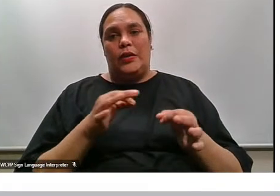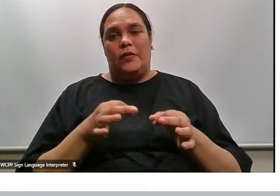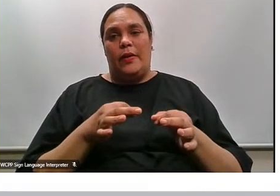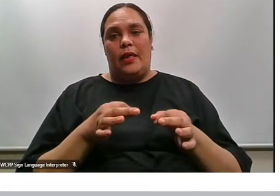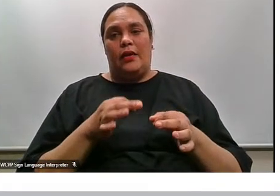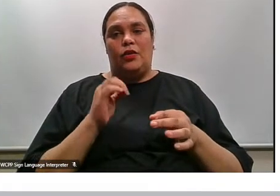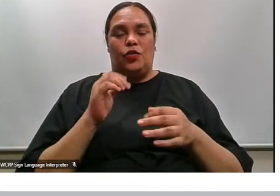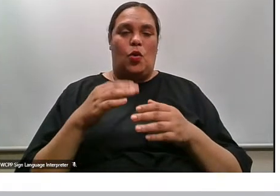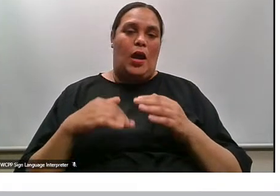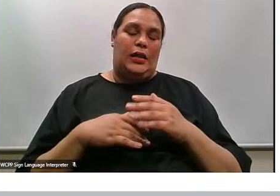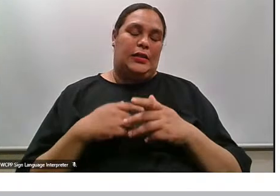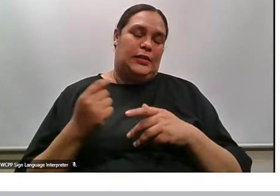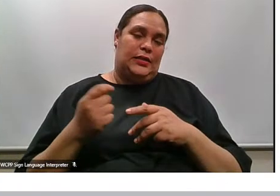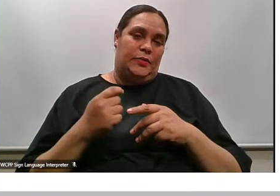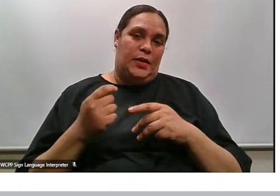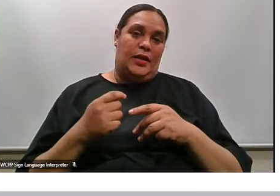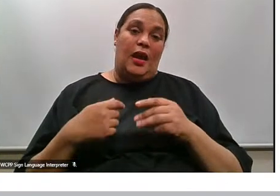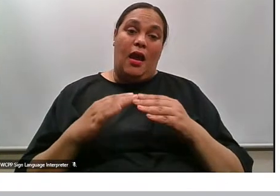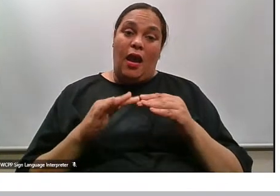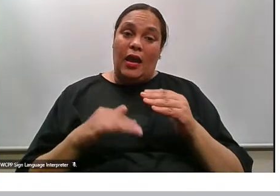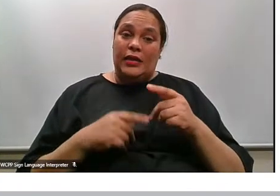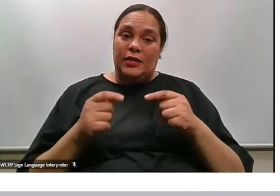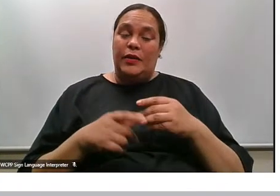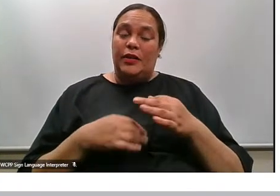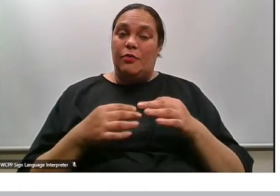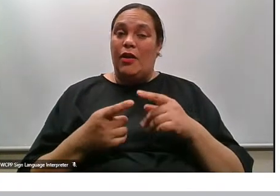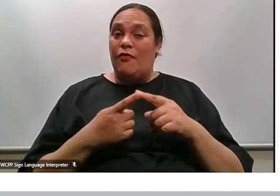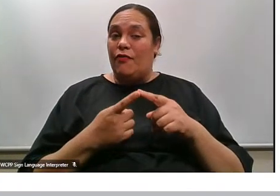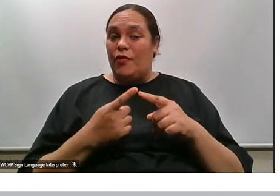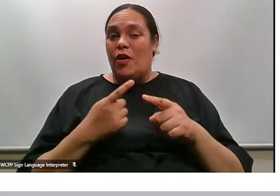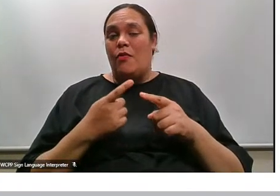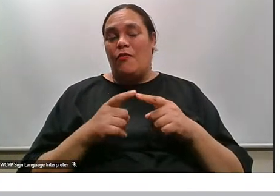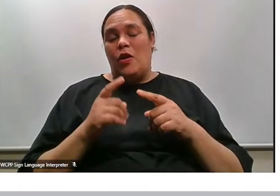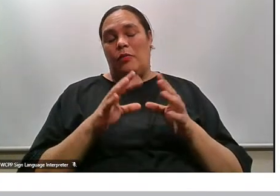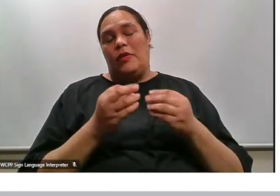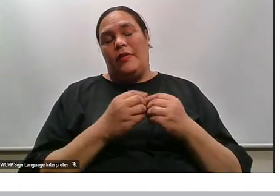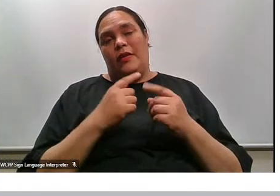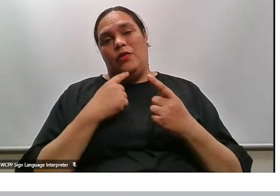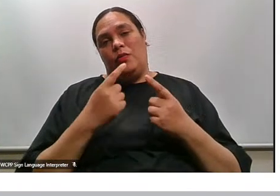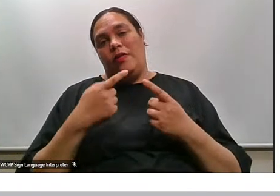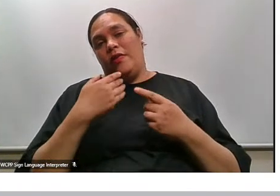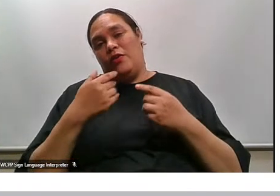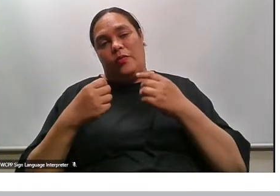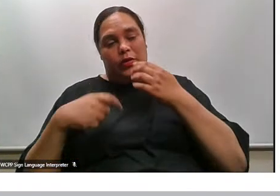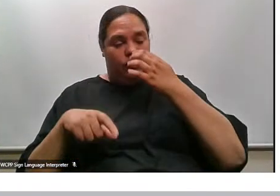the underspending. The underspending is explained by the headings I've just mentioned. Thank you so much, Chair.